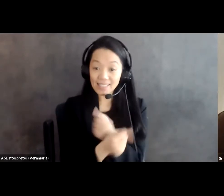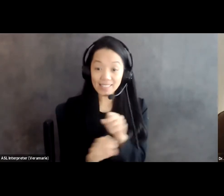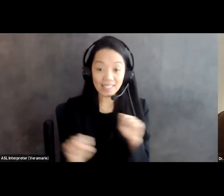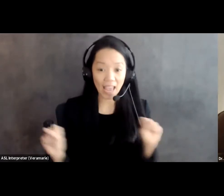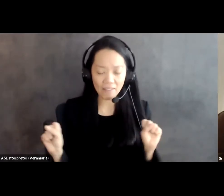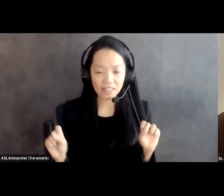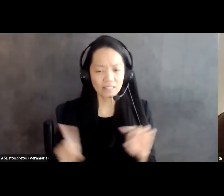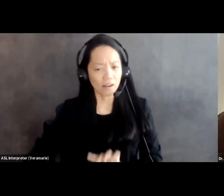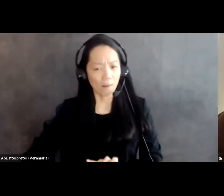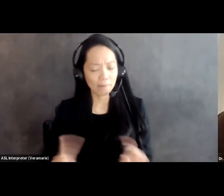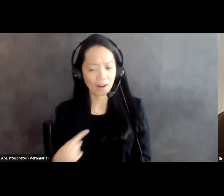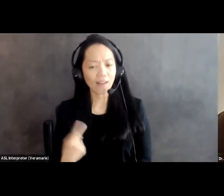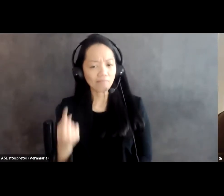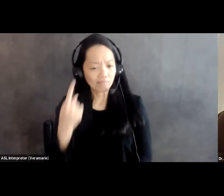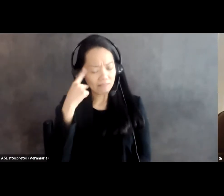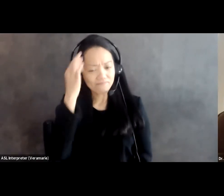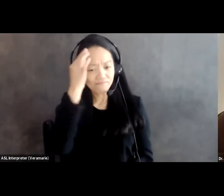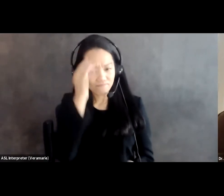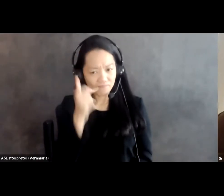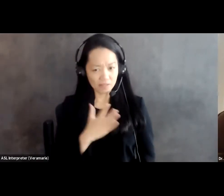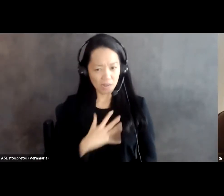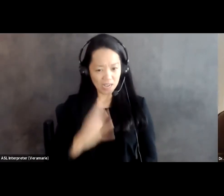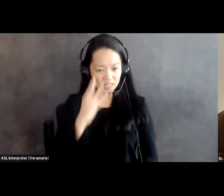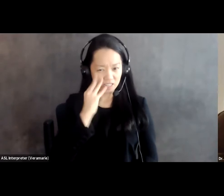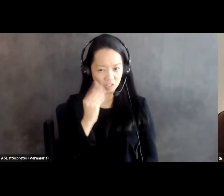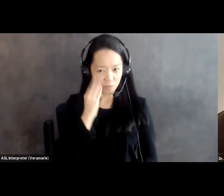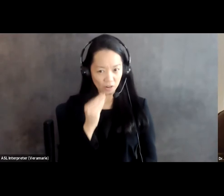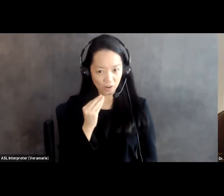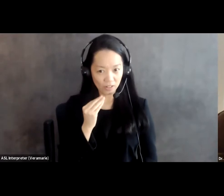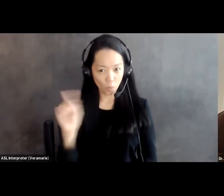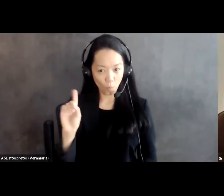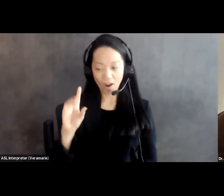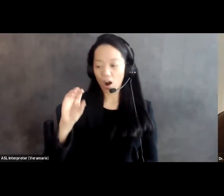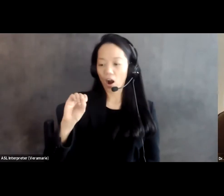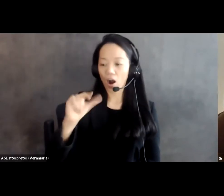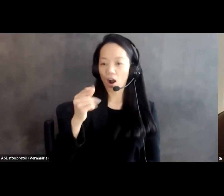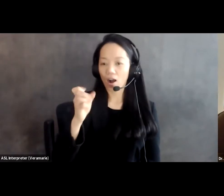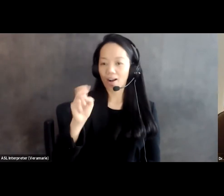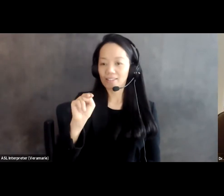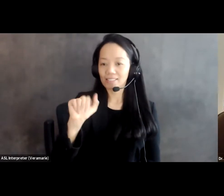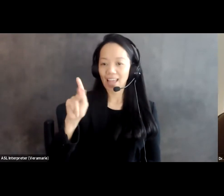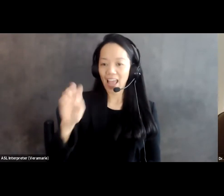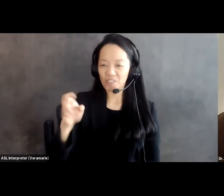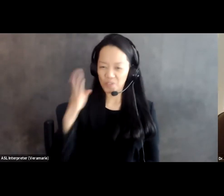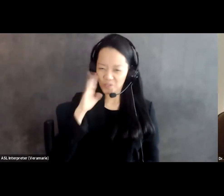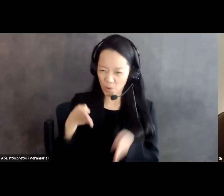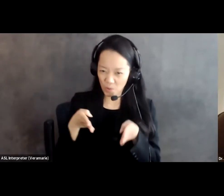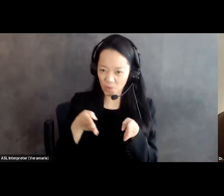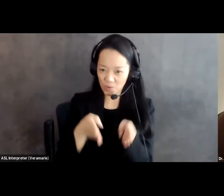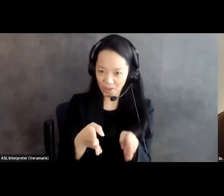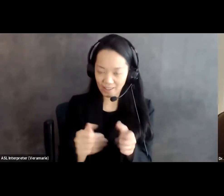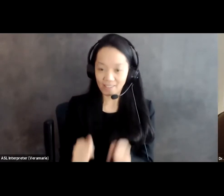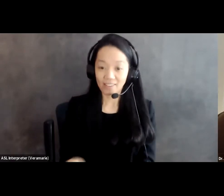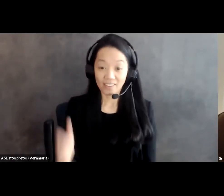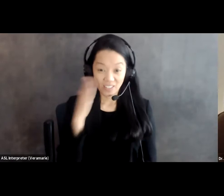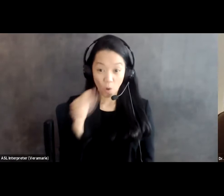but think about my experience down Ogden Avenue. And I want to remind people that the lands that